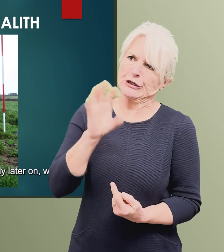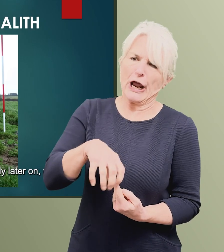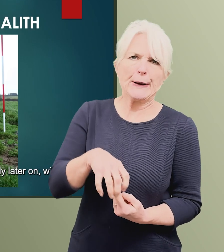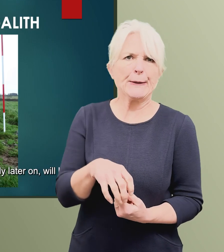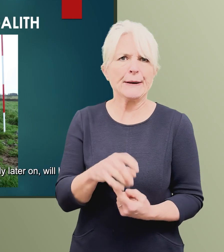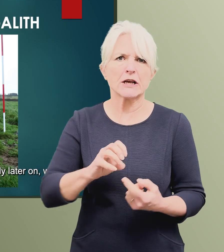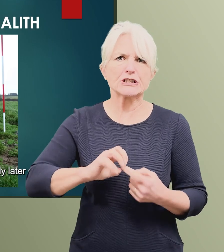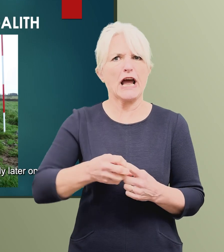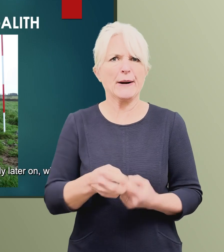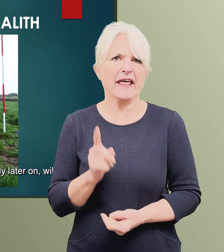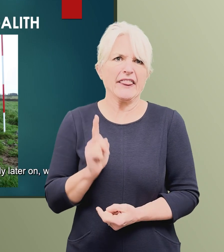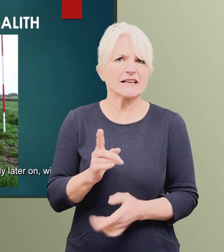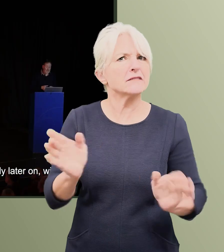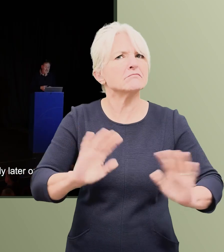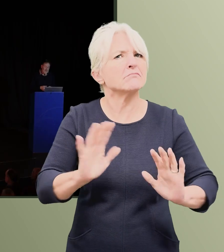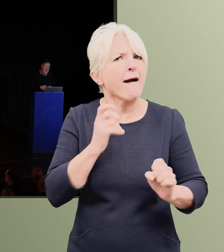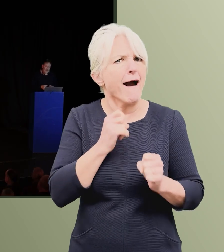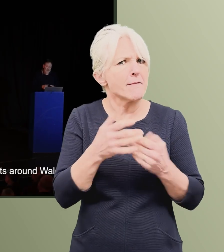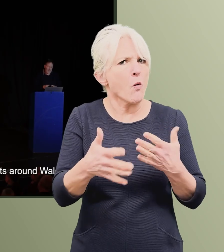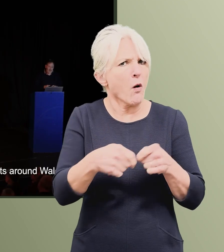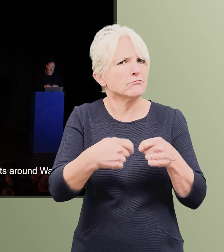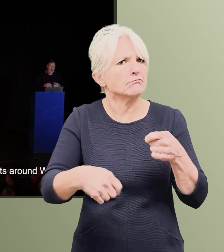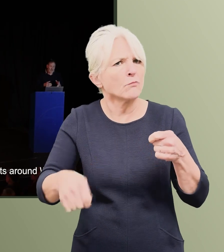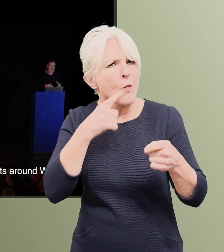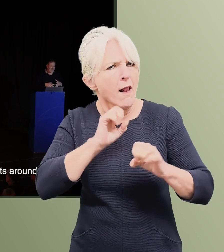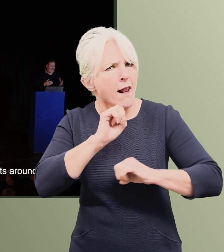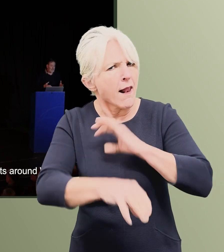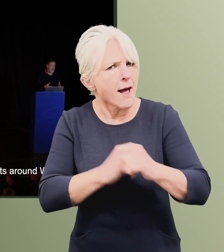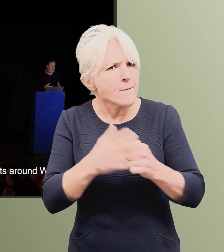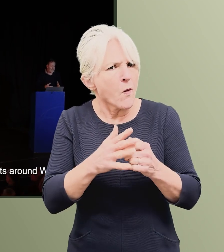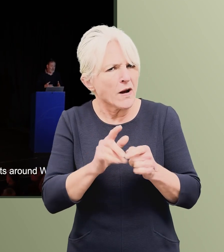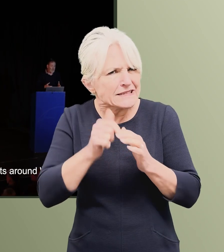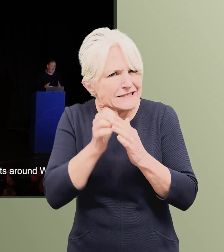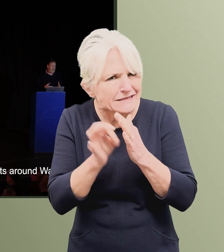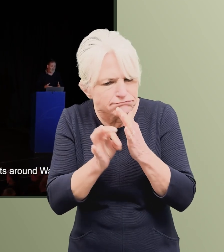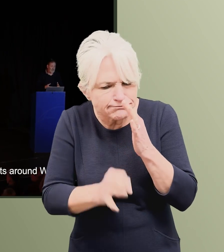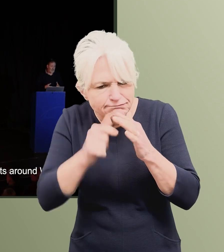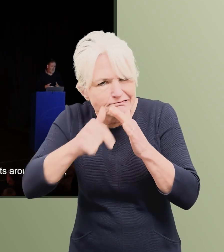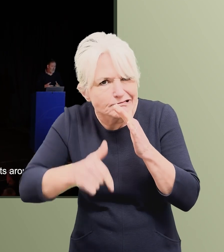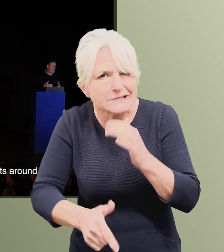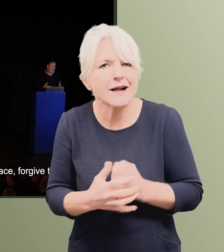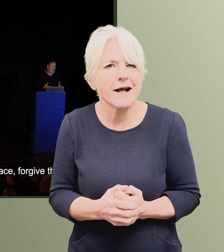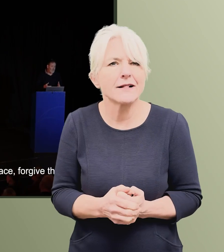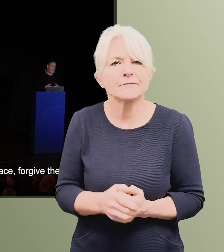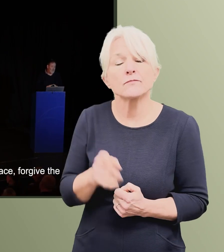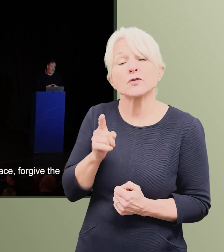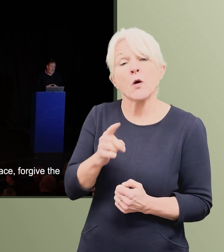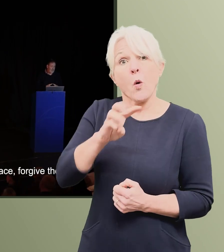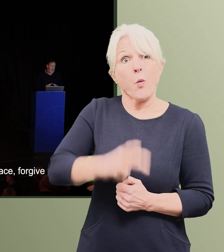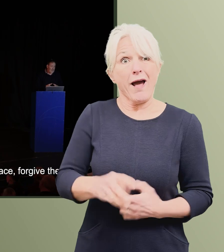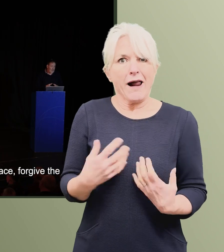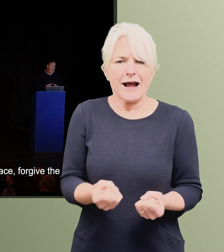Luke and Mike probably later on will be telling you about this, that when you start to look at the extant monuments around Wales, and there are an awful lot of